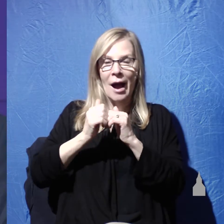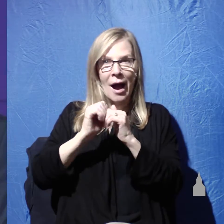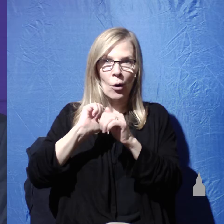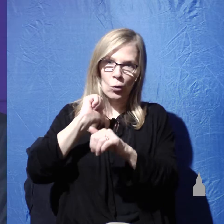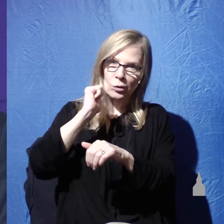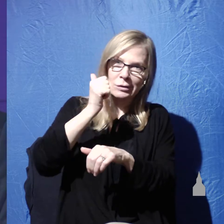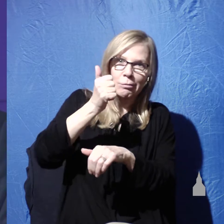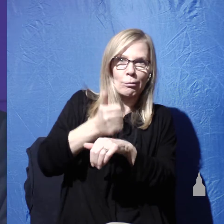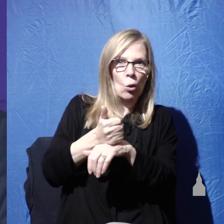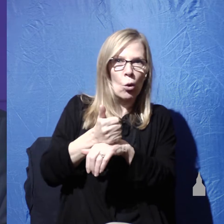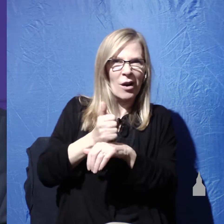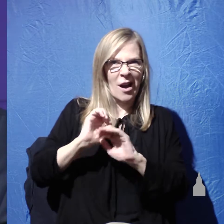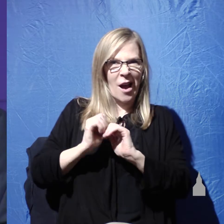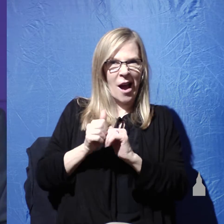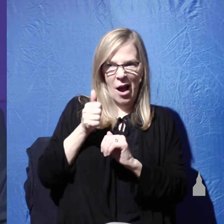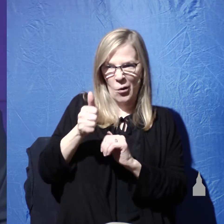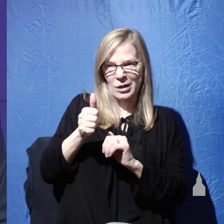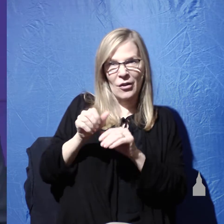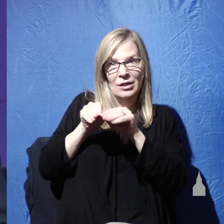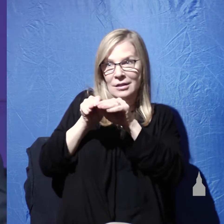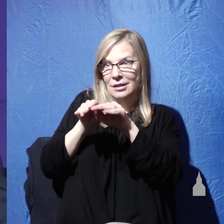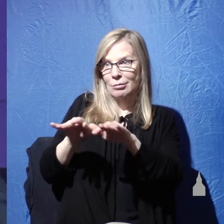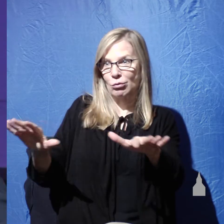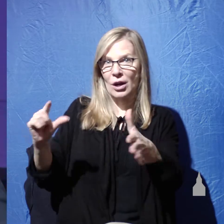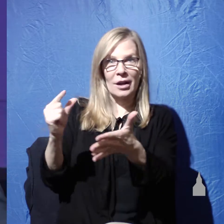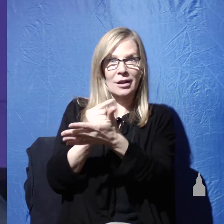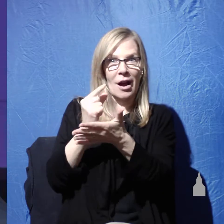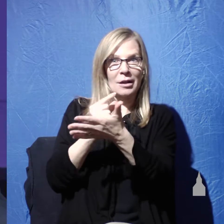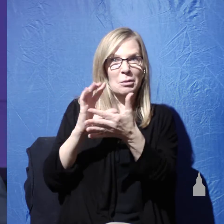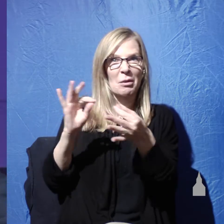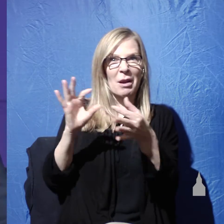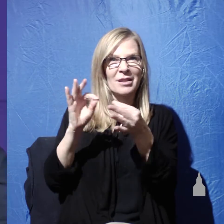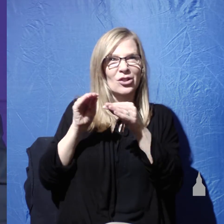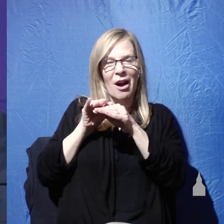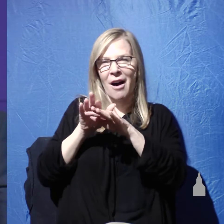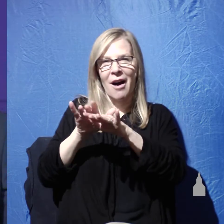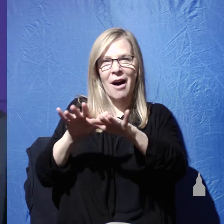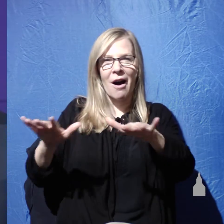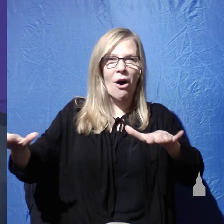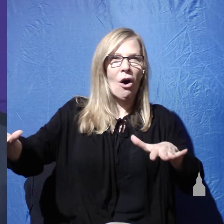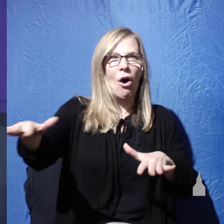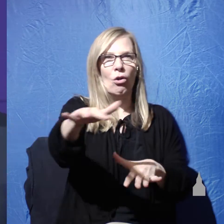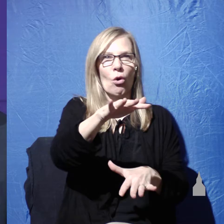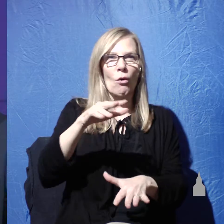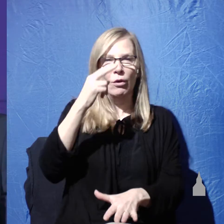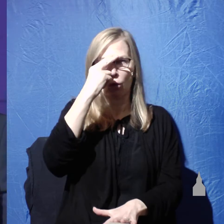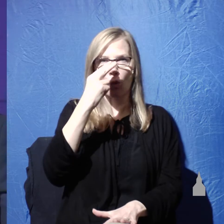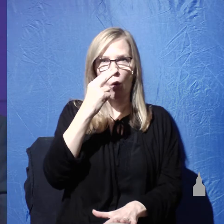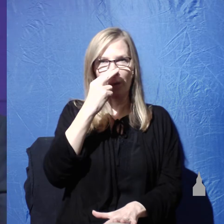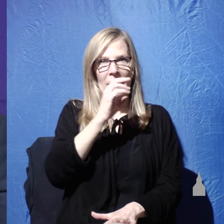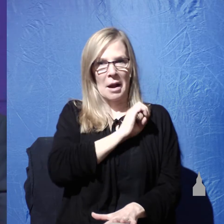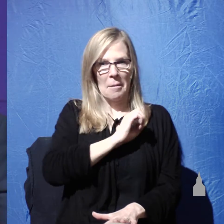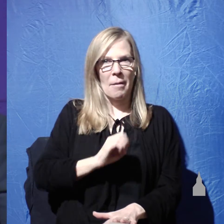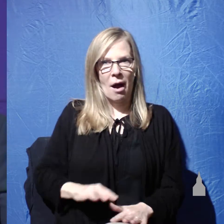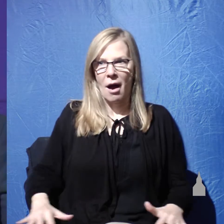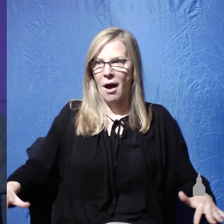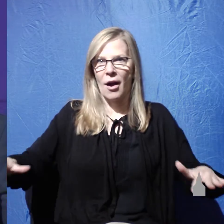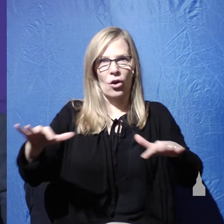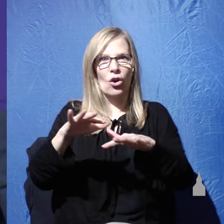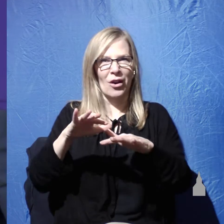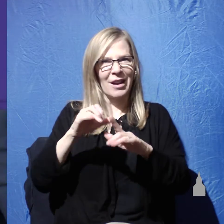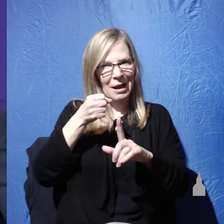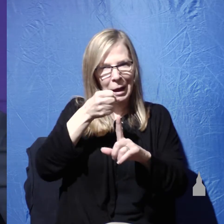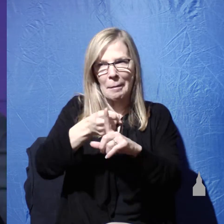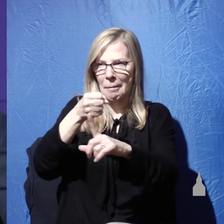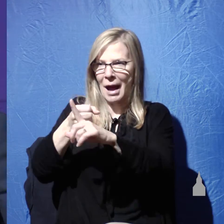it initially spread the message of the gospel throughout the whole Roman Empire, and how it impacted so many lives is recorded for us